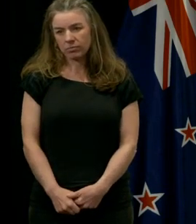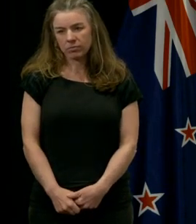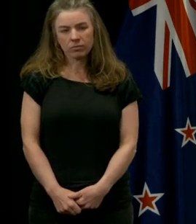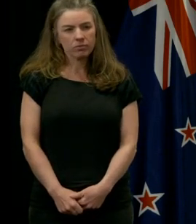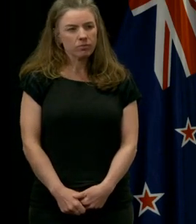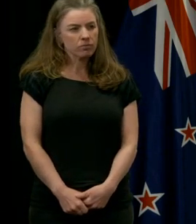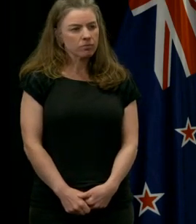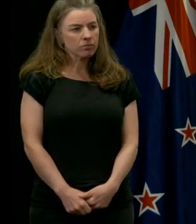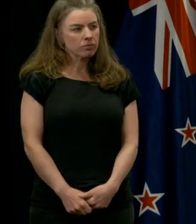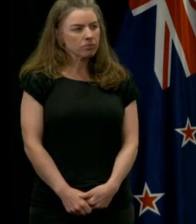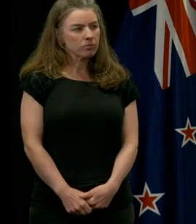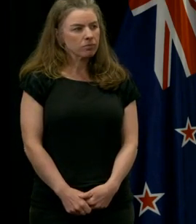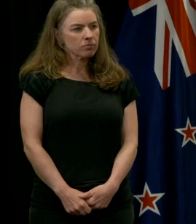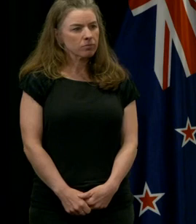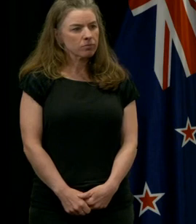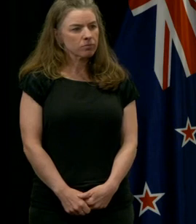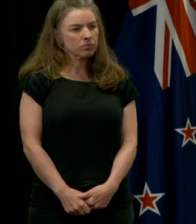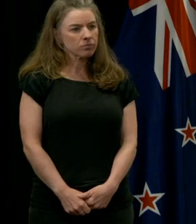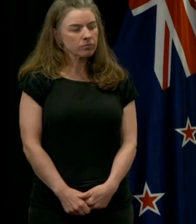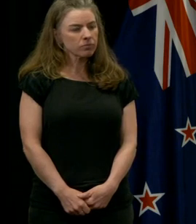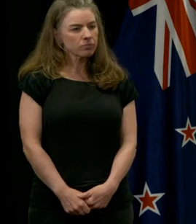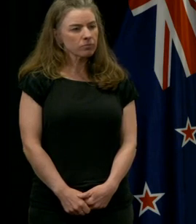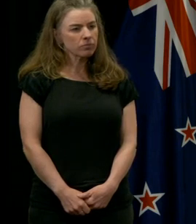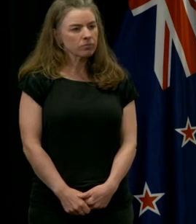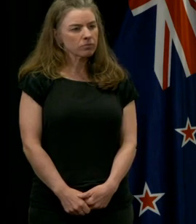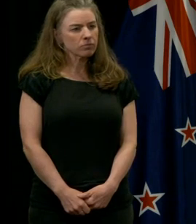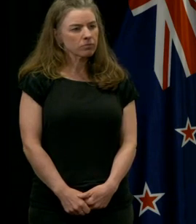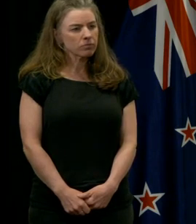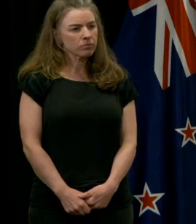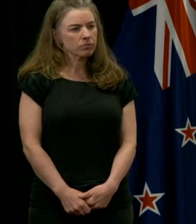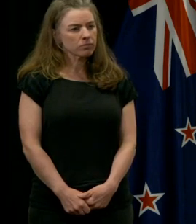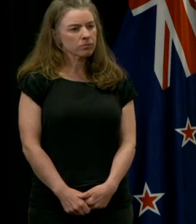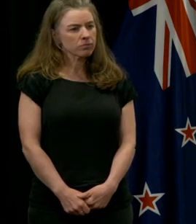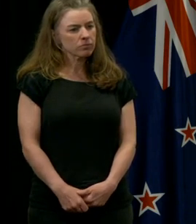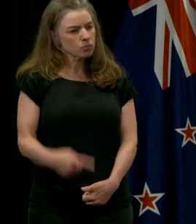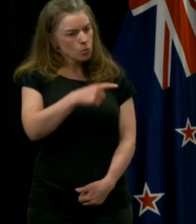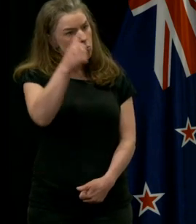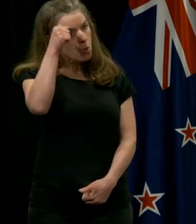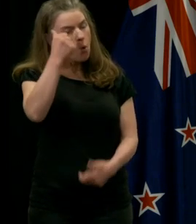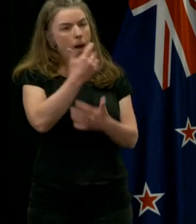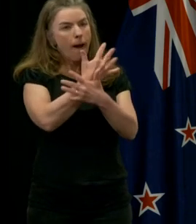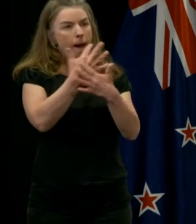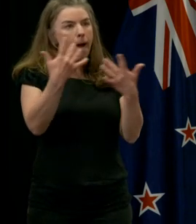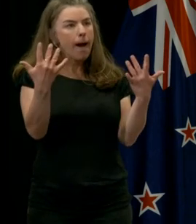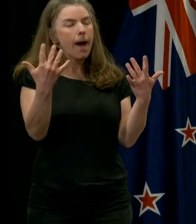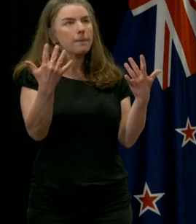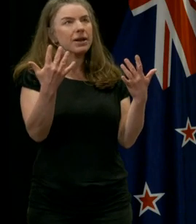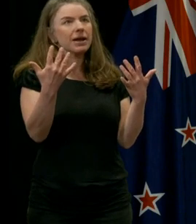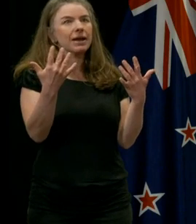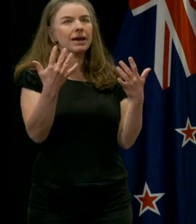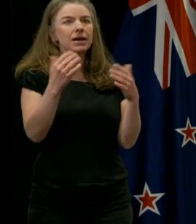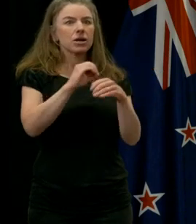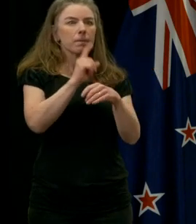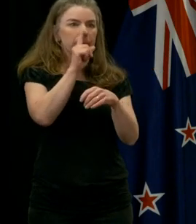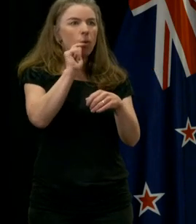Prime Minister, have you received any modelling that predicts when the number of cases is likely to peak based on, I guess, everyone in society